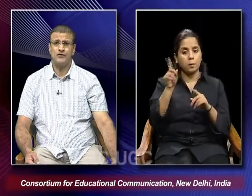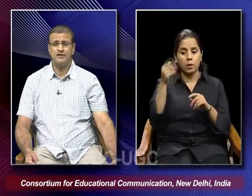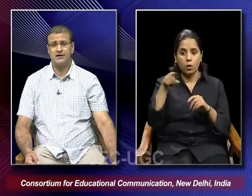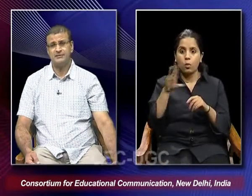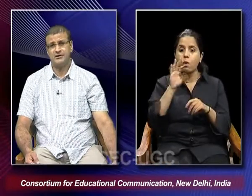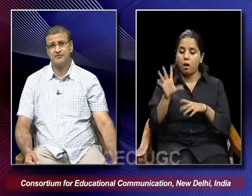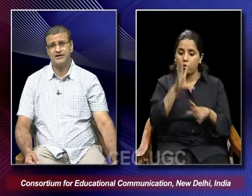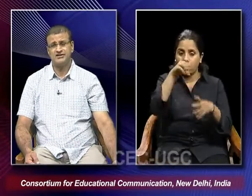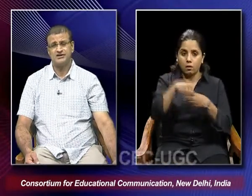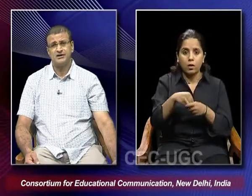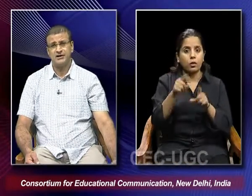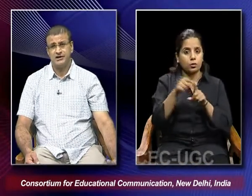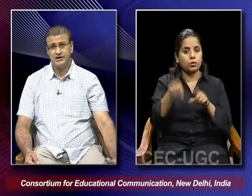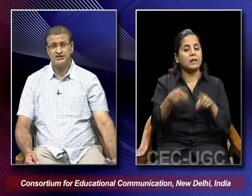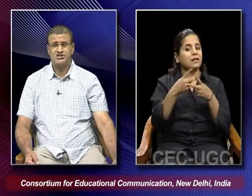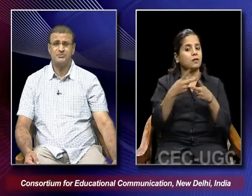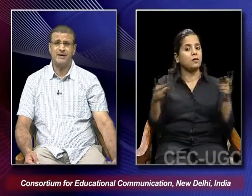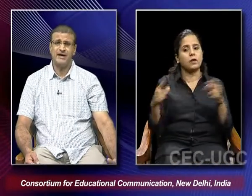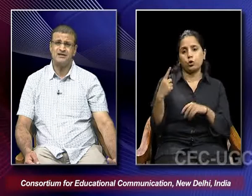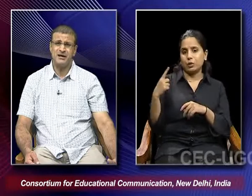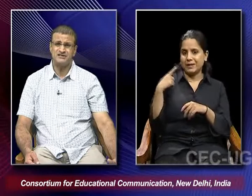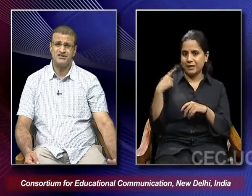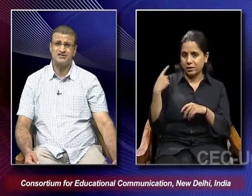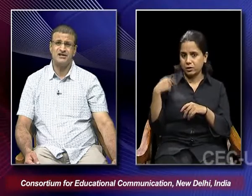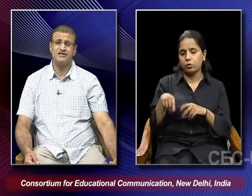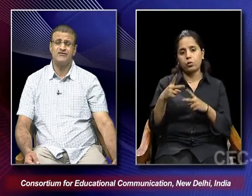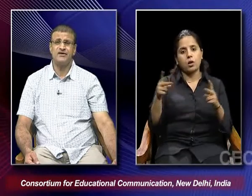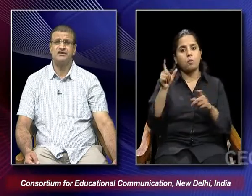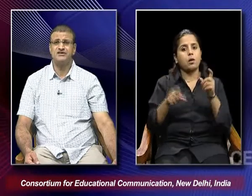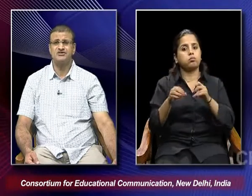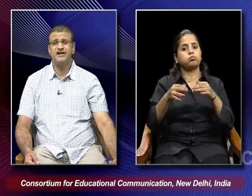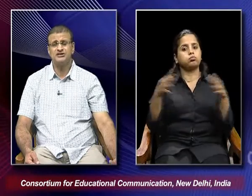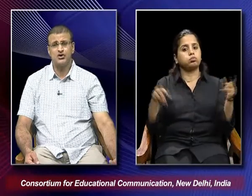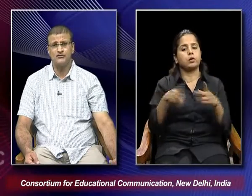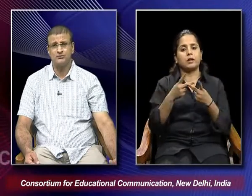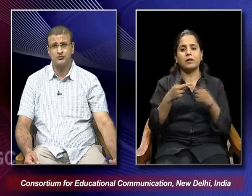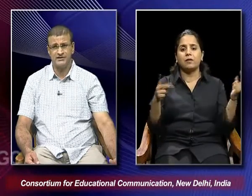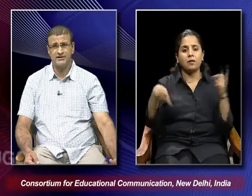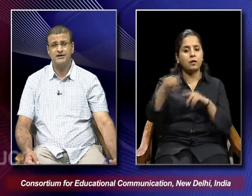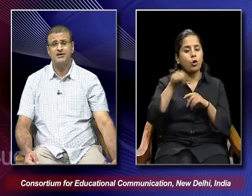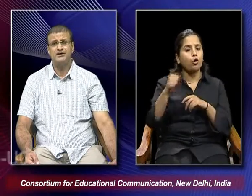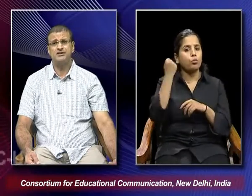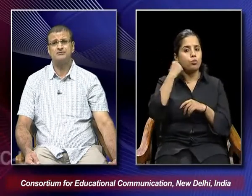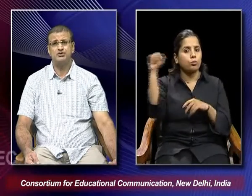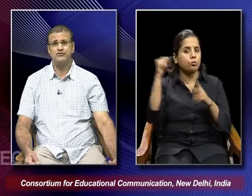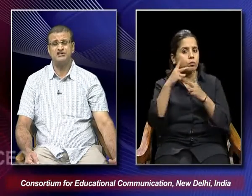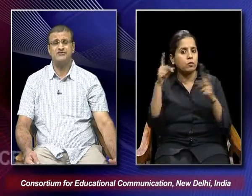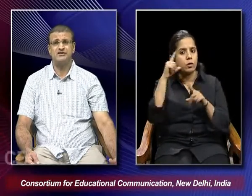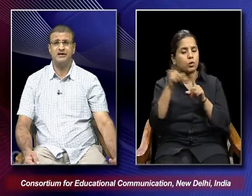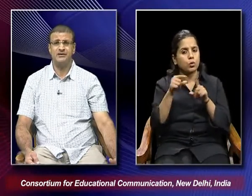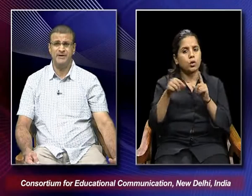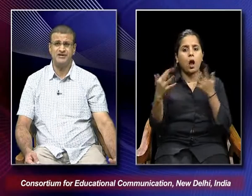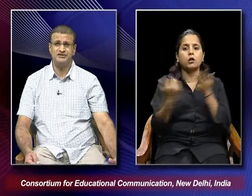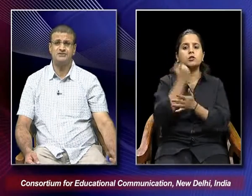of the various leadership and the masses and the different strands of the movement in terms of achieving